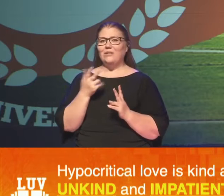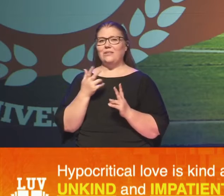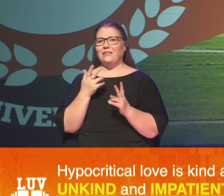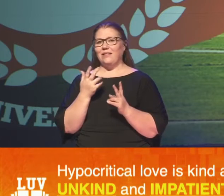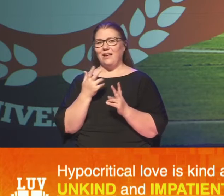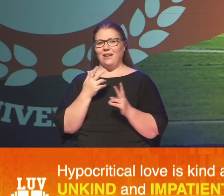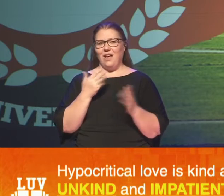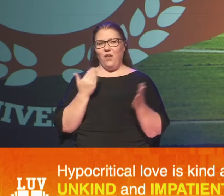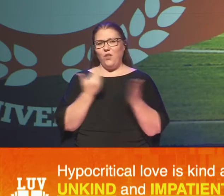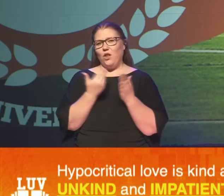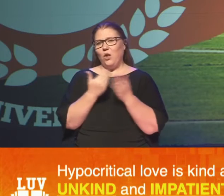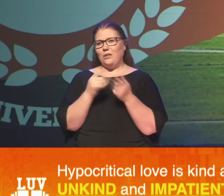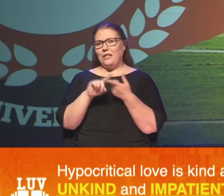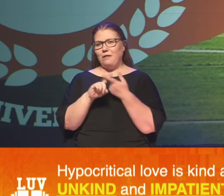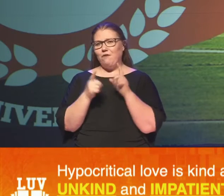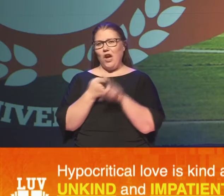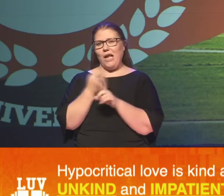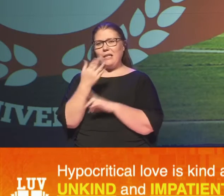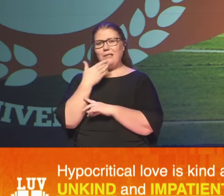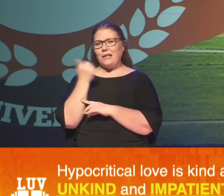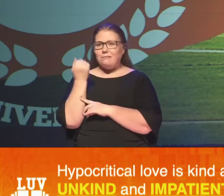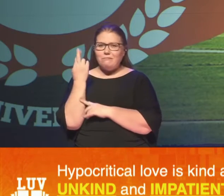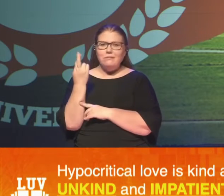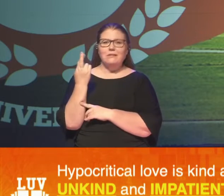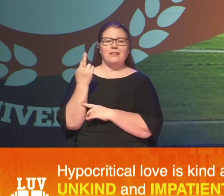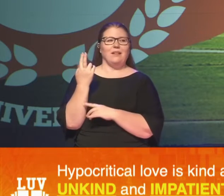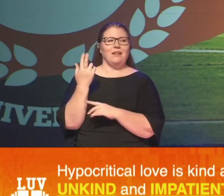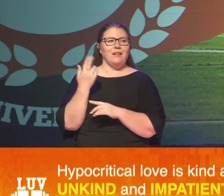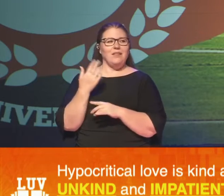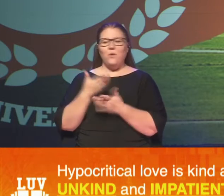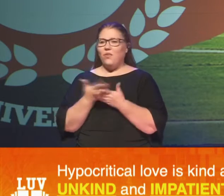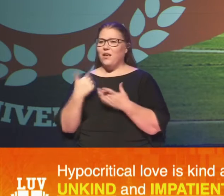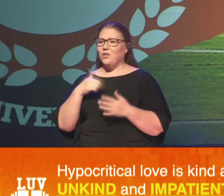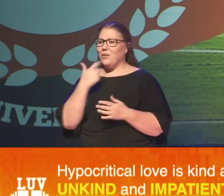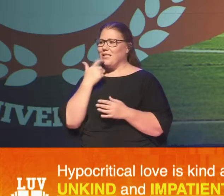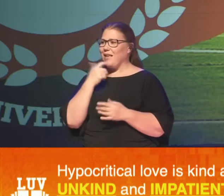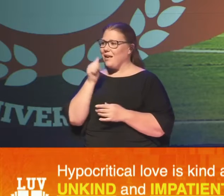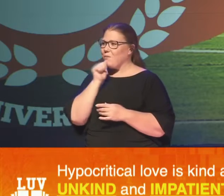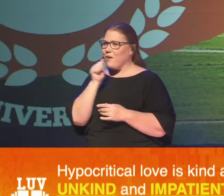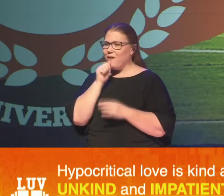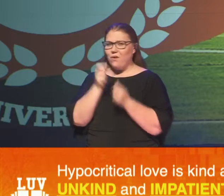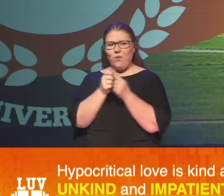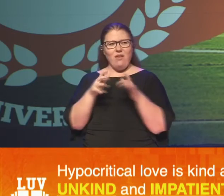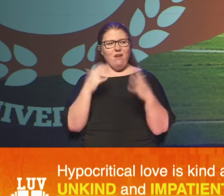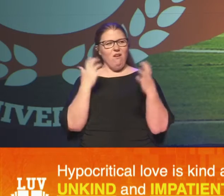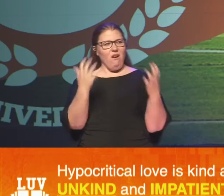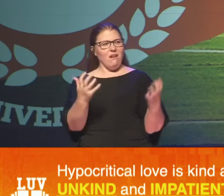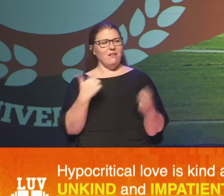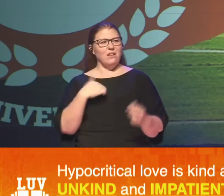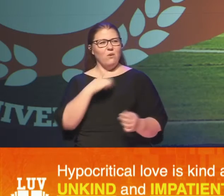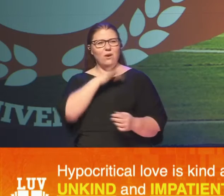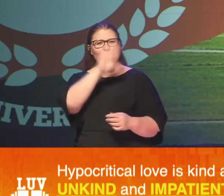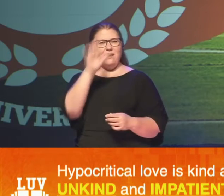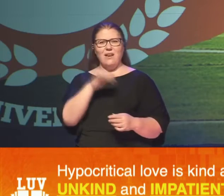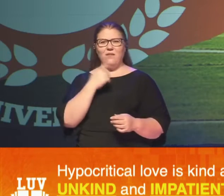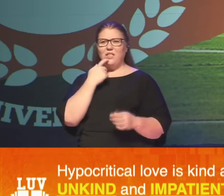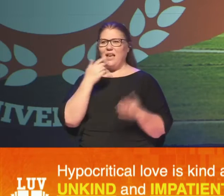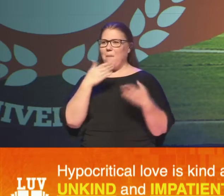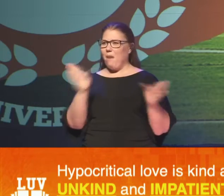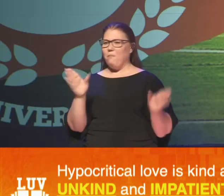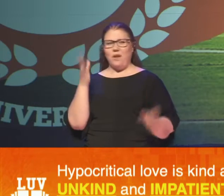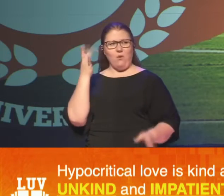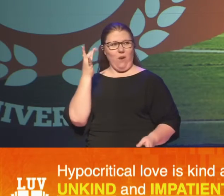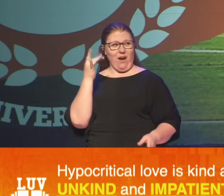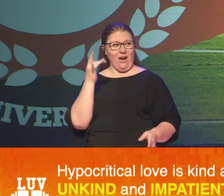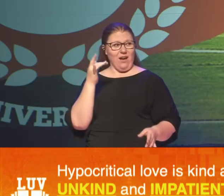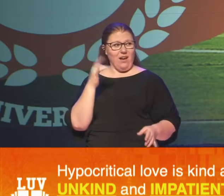the closest of friends, right? There are things that we say in private without an audience that we would never say in public. Because you've